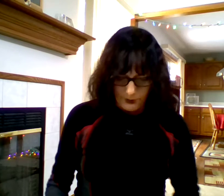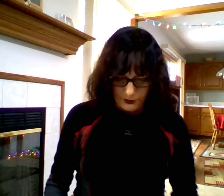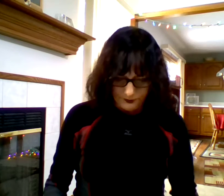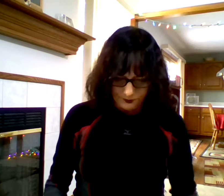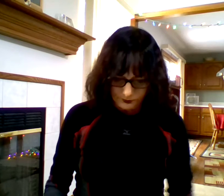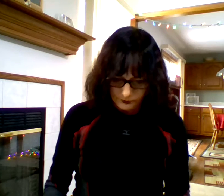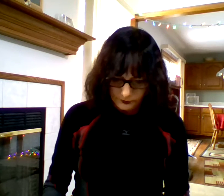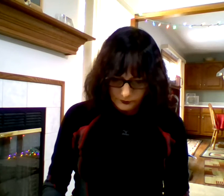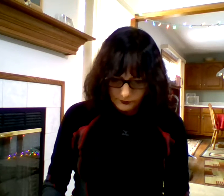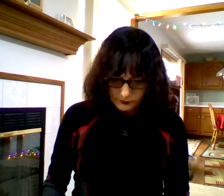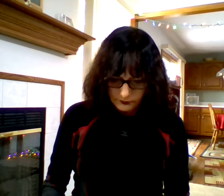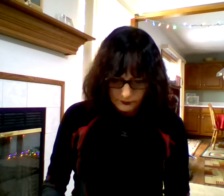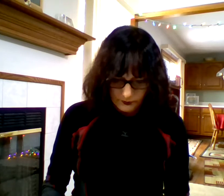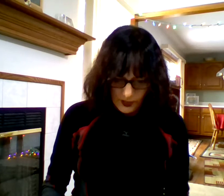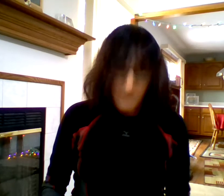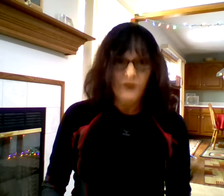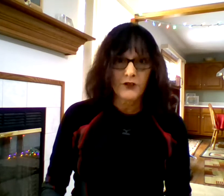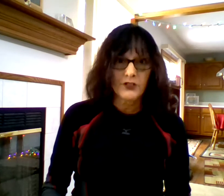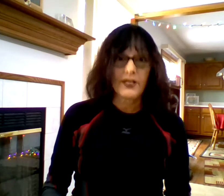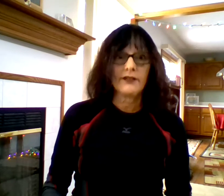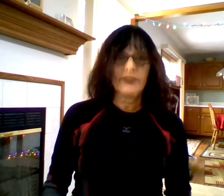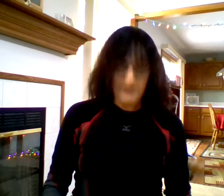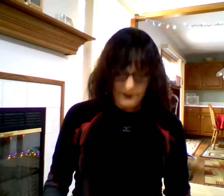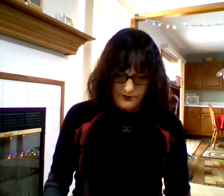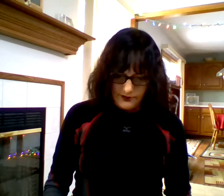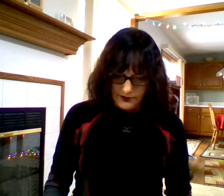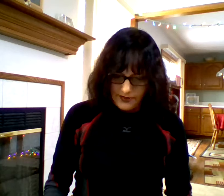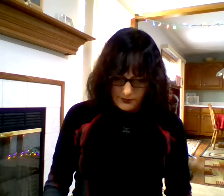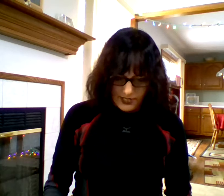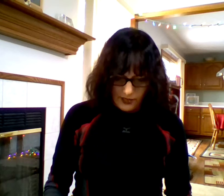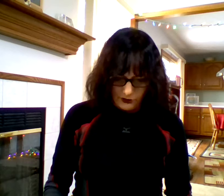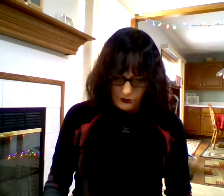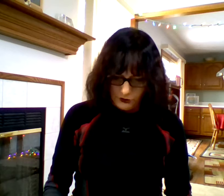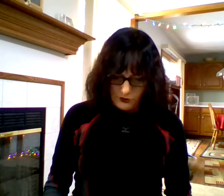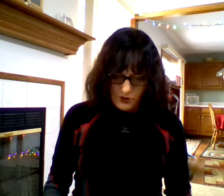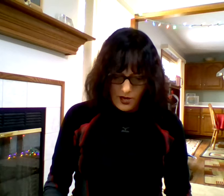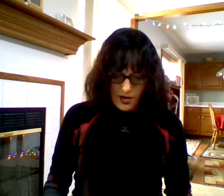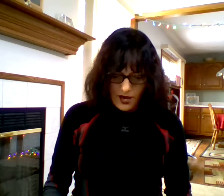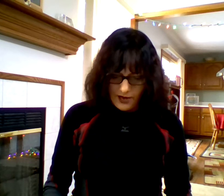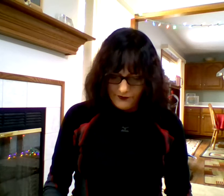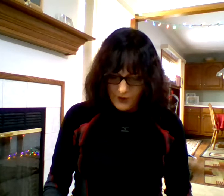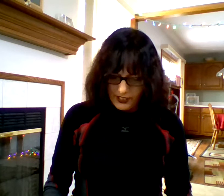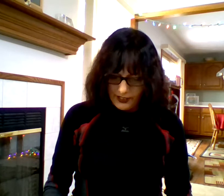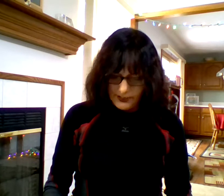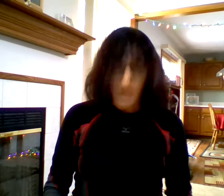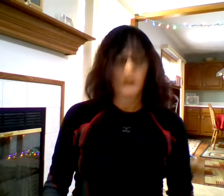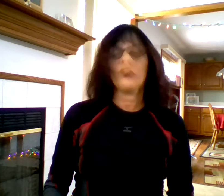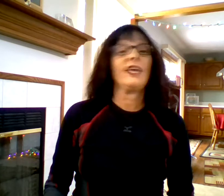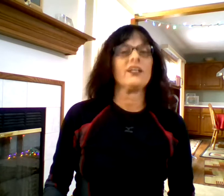Simple. The first sentence is, did Tom tell you I found $1